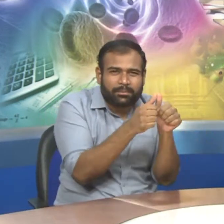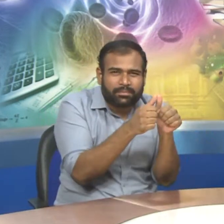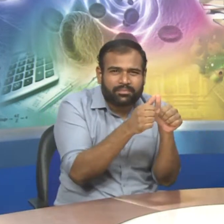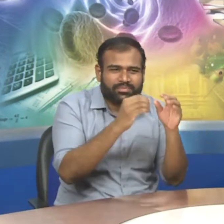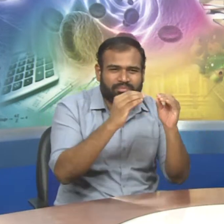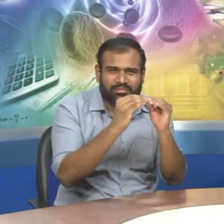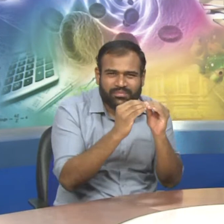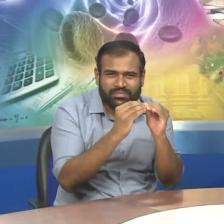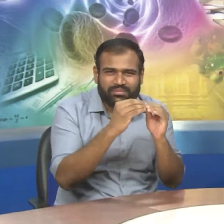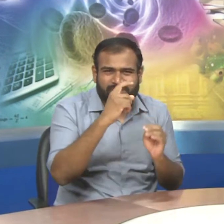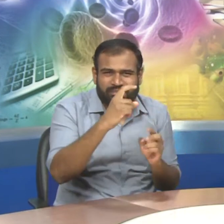F alphabet.